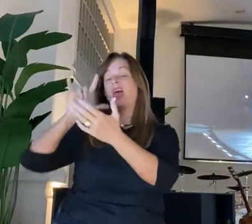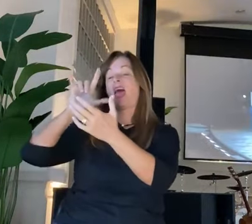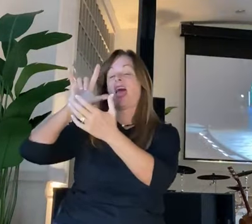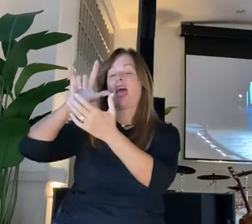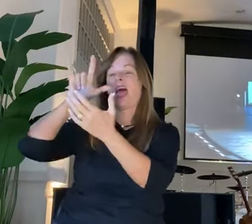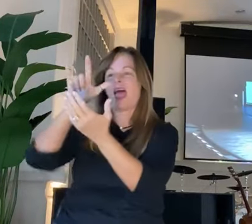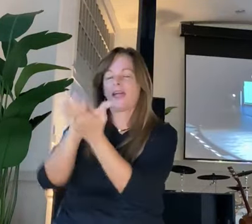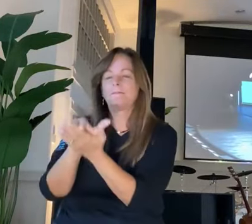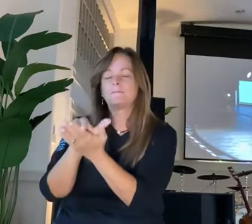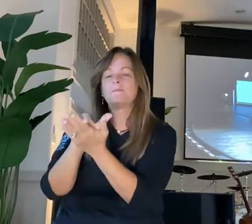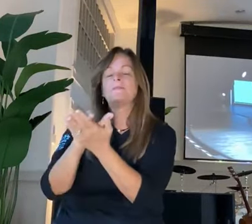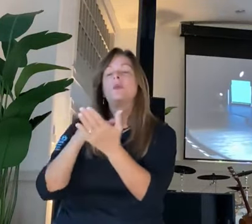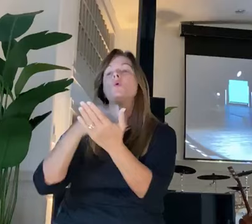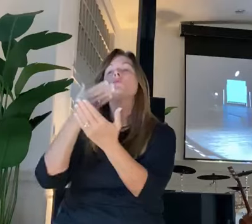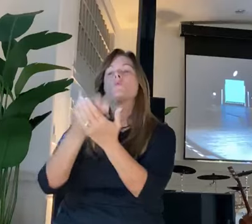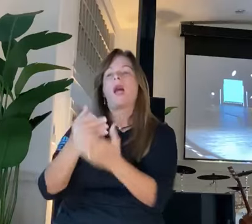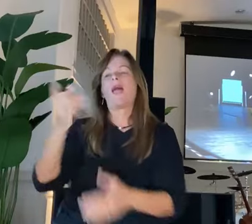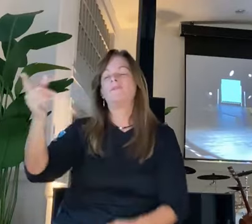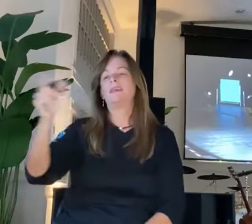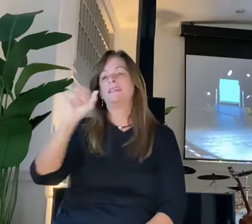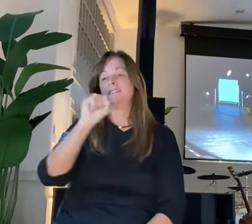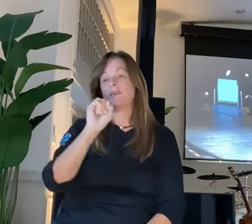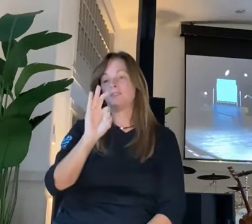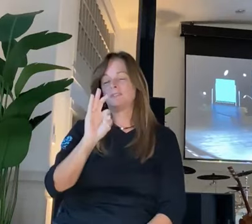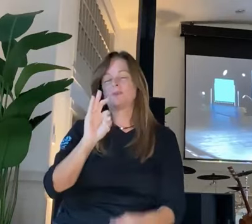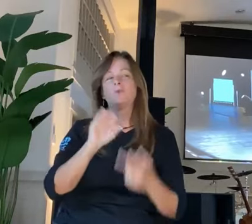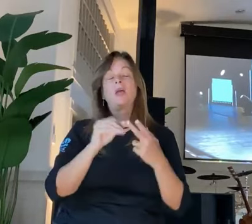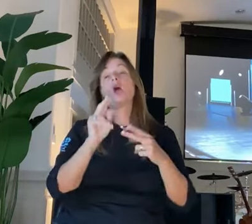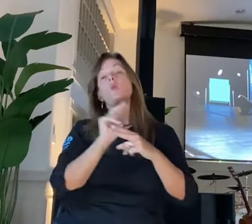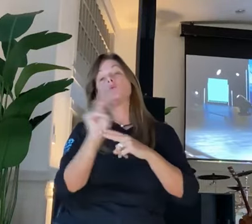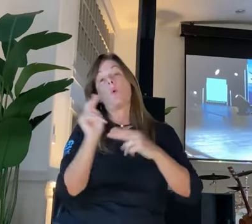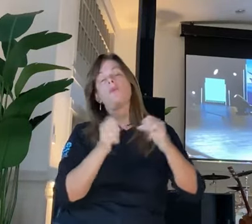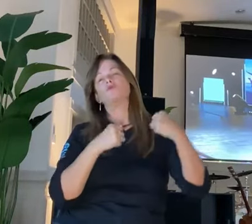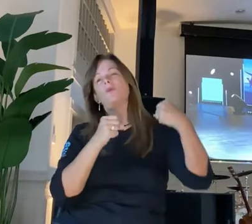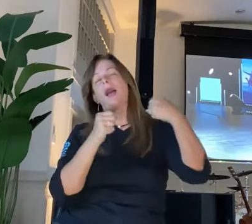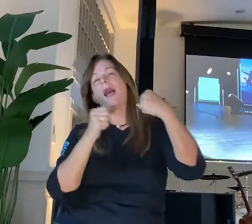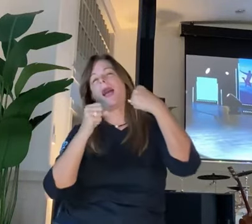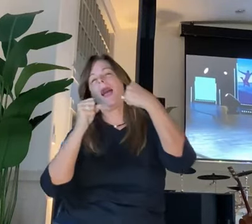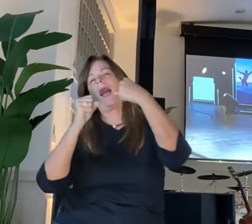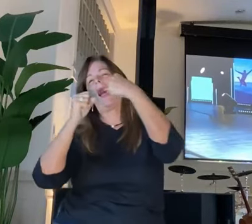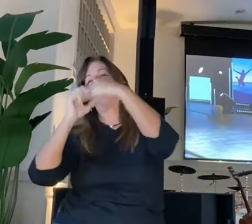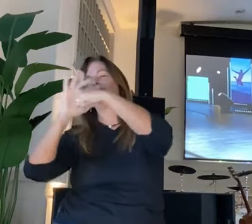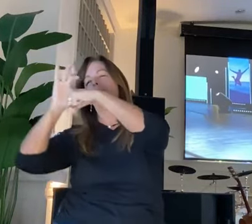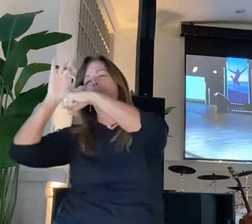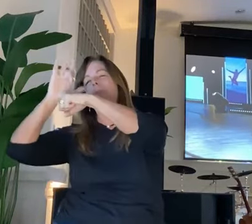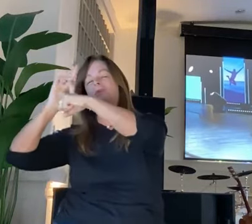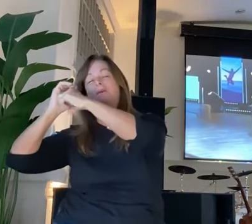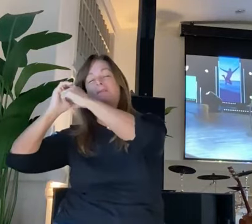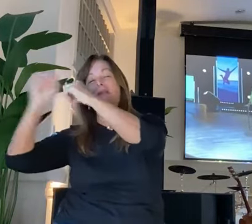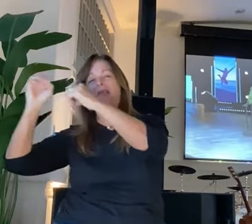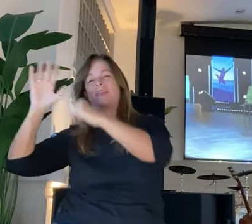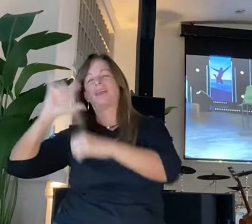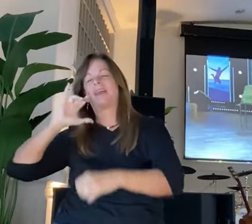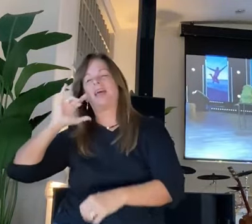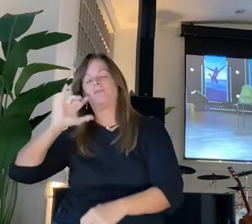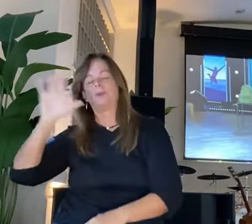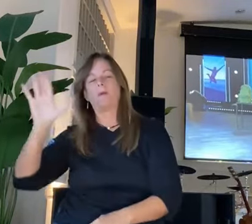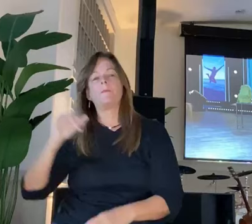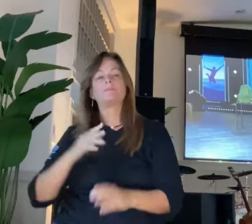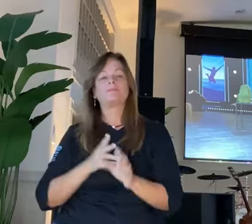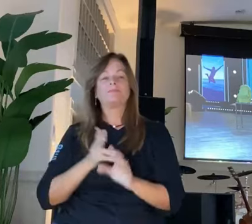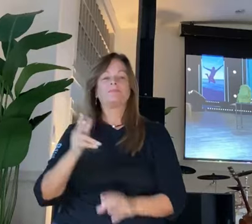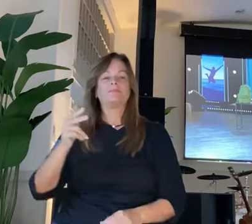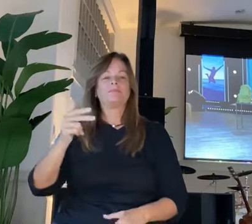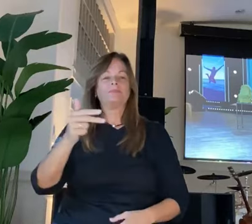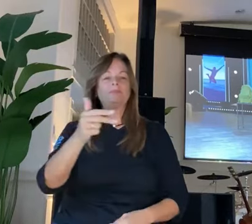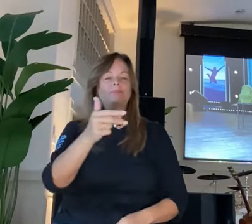San Francisco, to then drive for about 6 hours to Northern California into the middle of nowhere. And as I was pulling down the road and